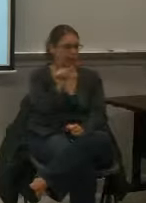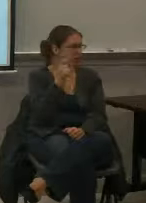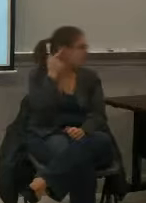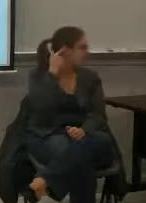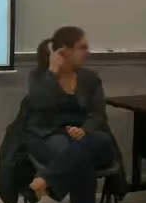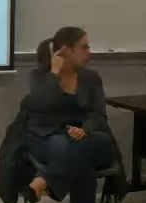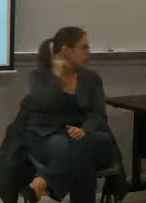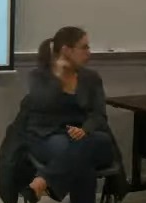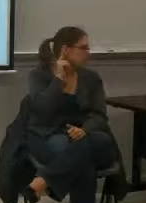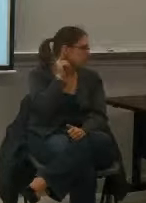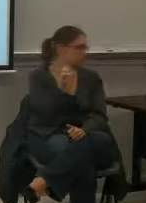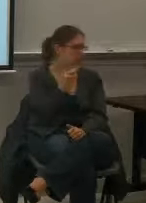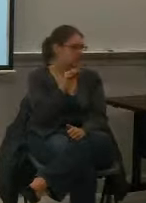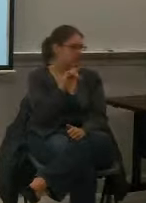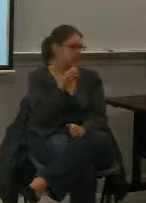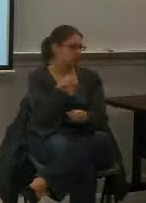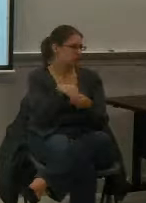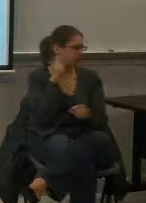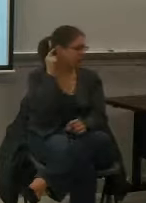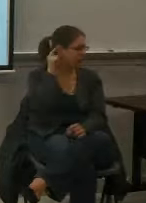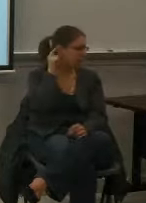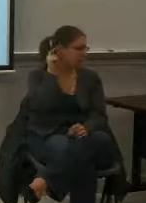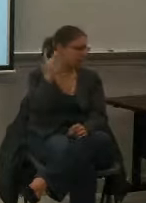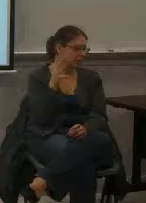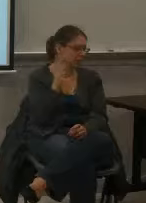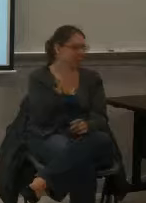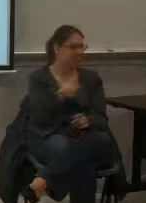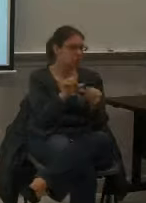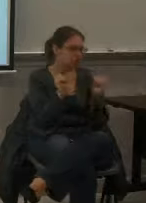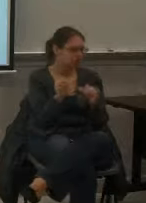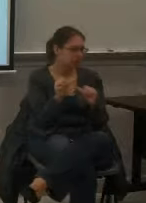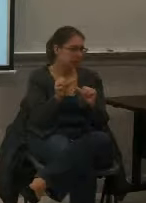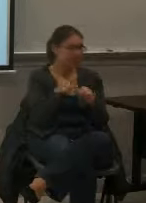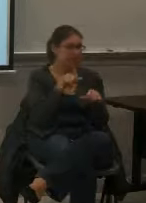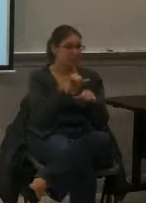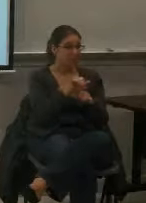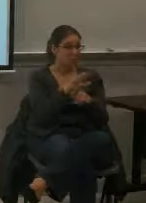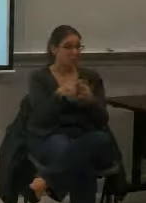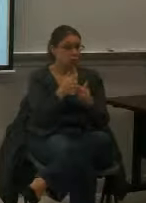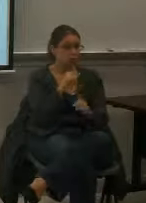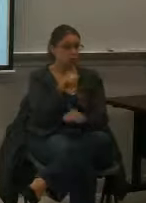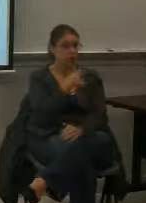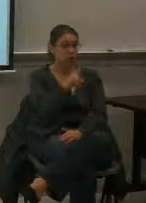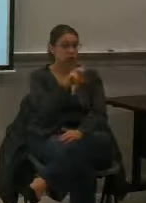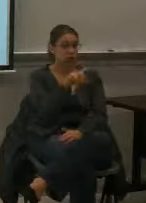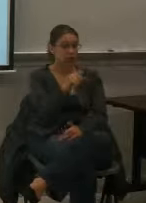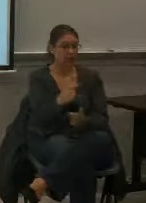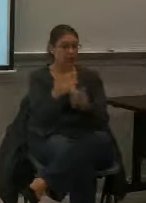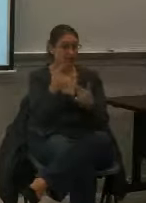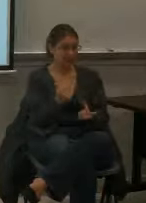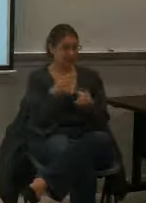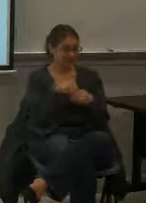like your ear does, right, where the midge is inside there. The midge spends its entire juvenile life living inside of this